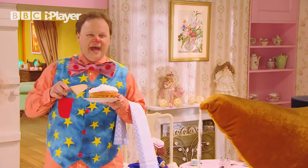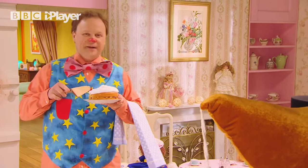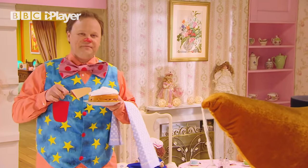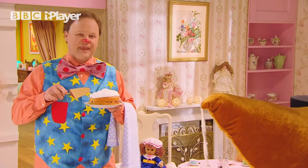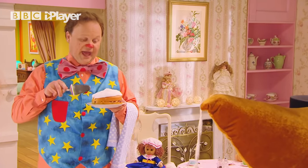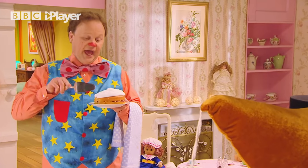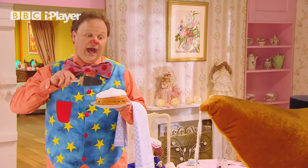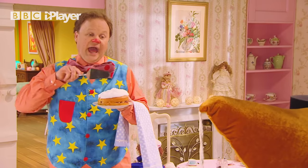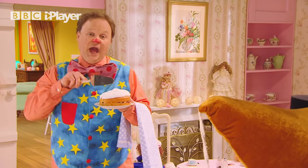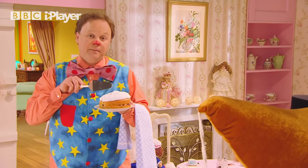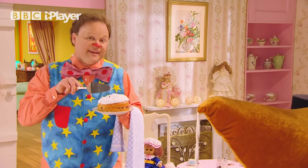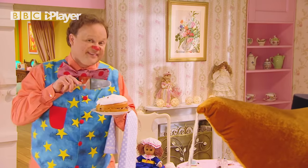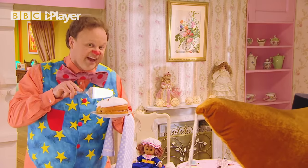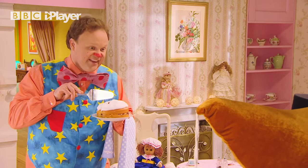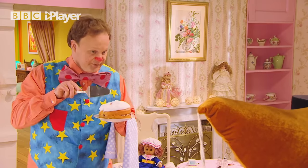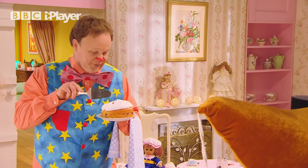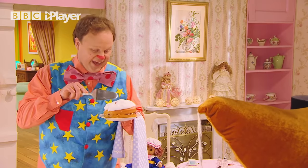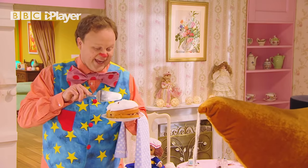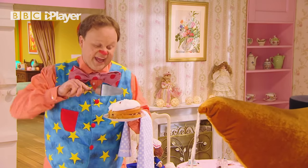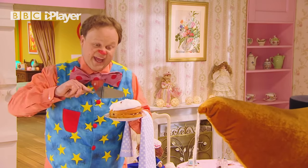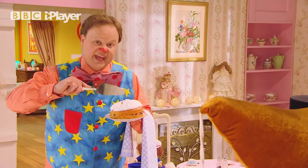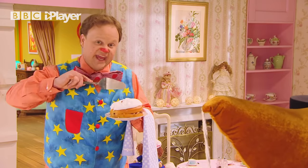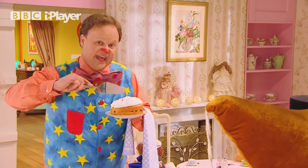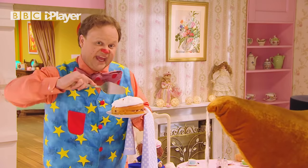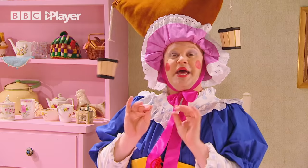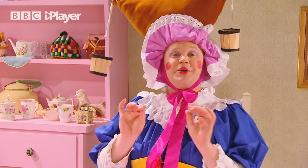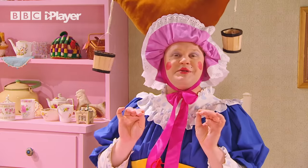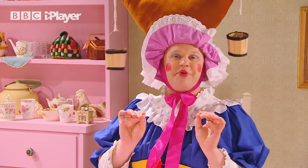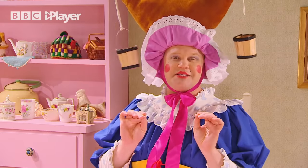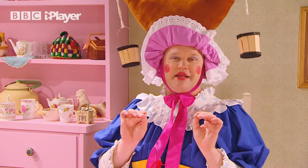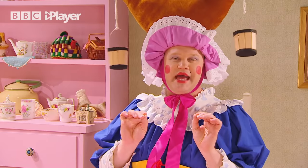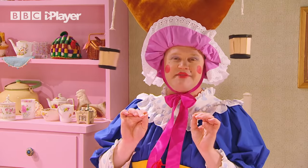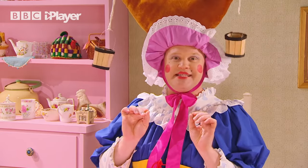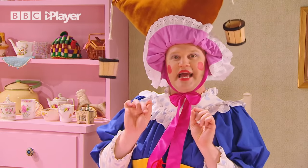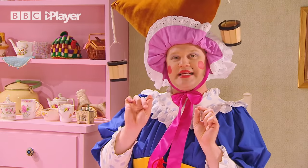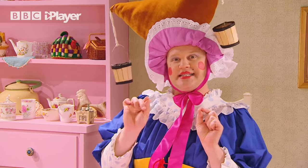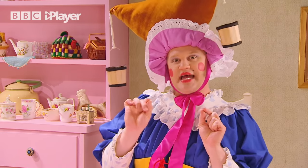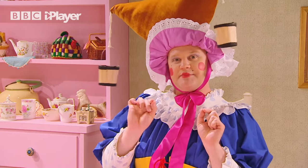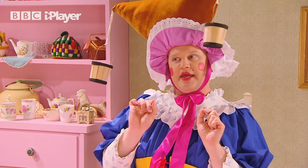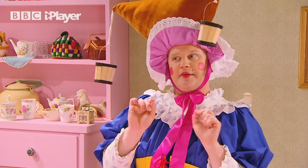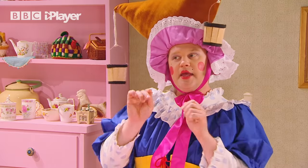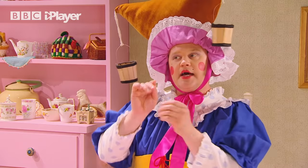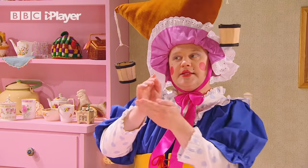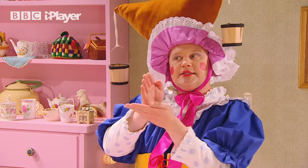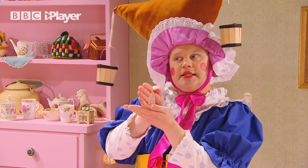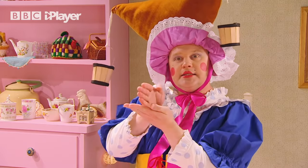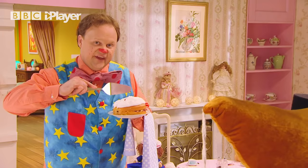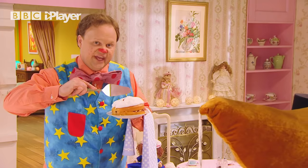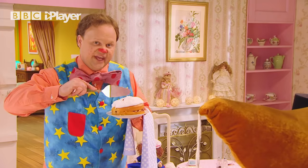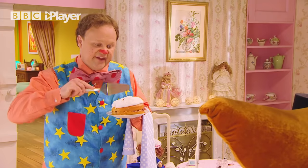um how big a slice would you like no i couldn't possibly have a slice that big uh just a little smaller